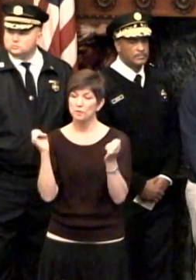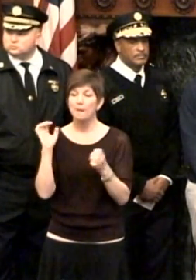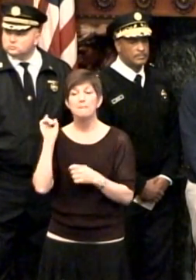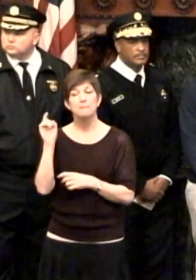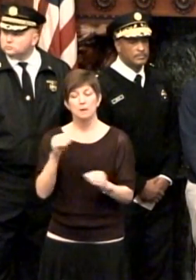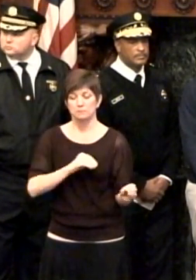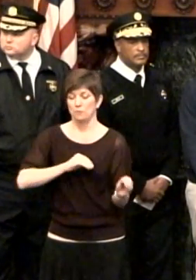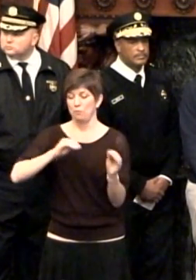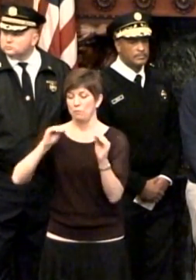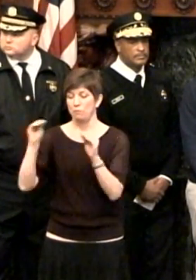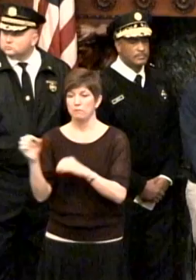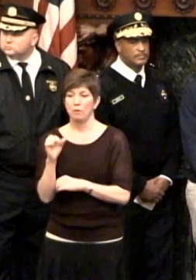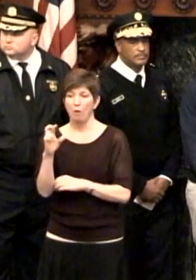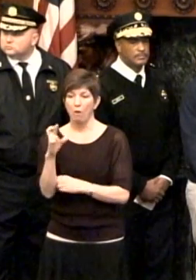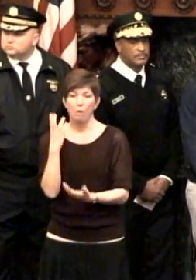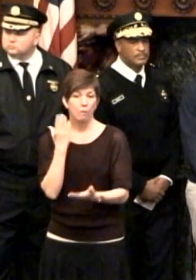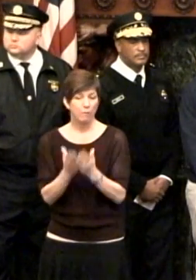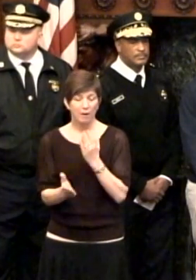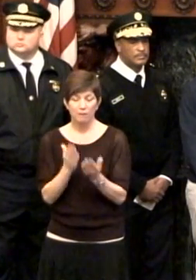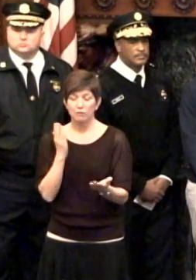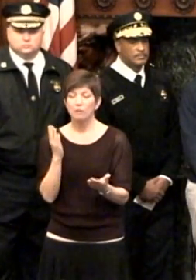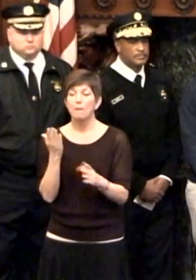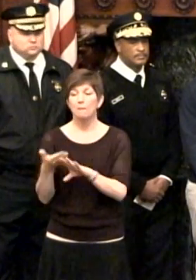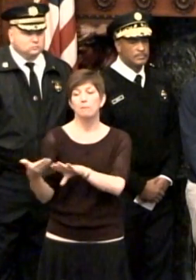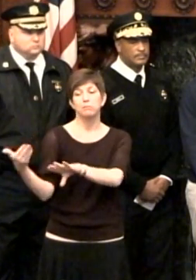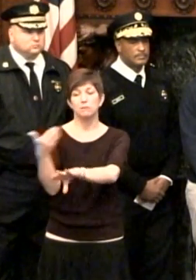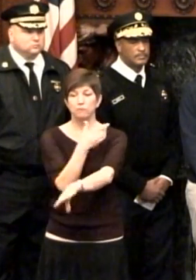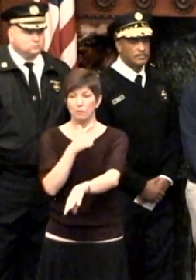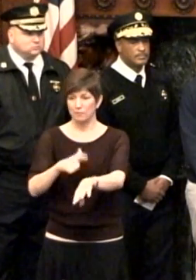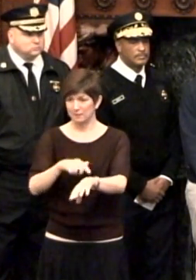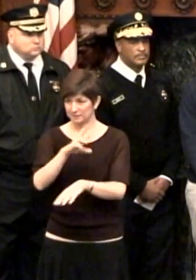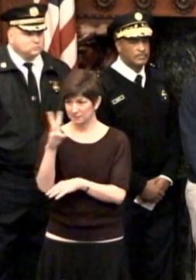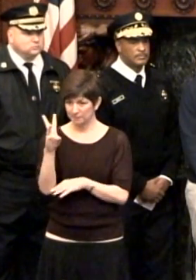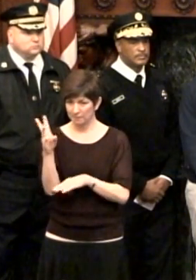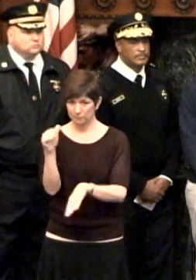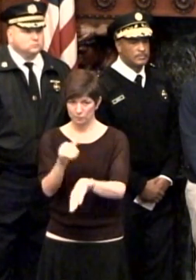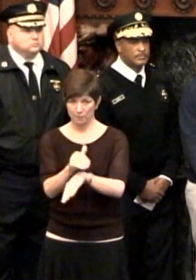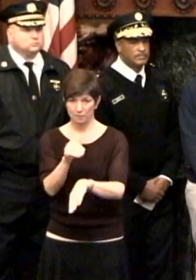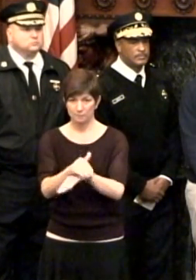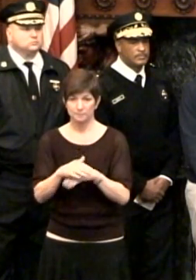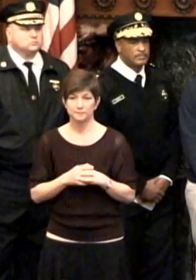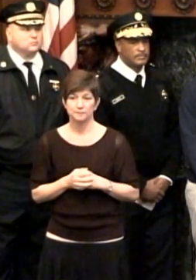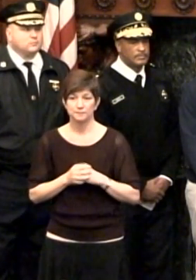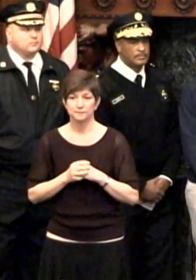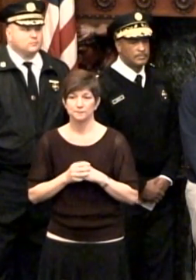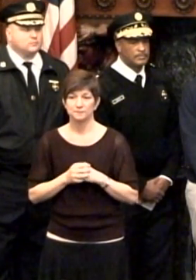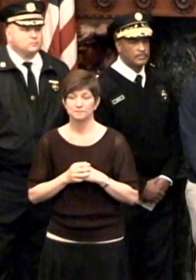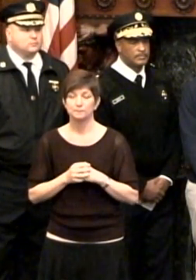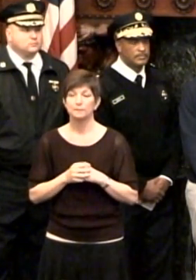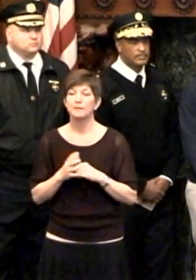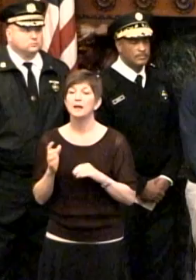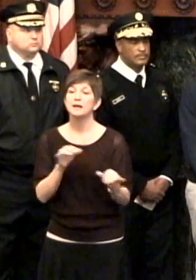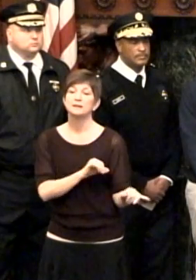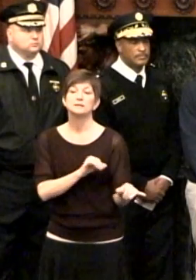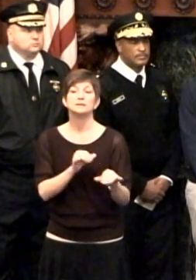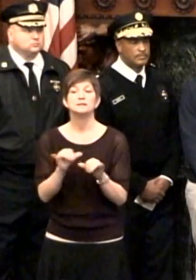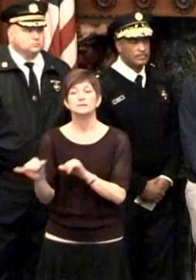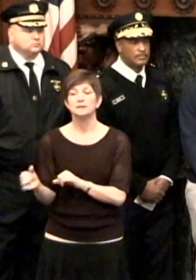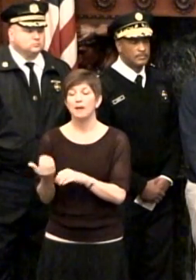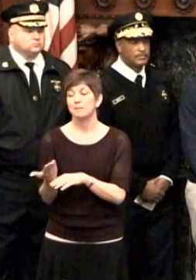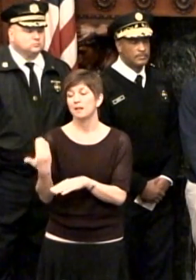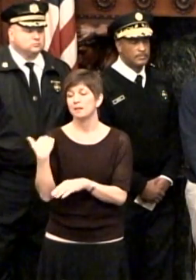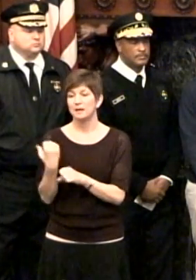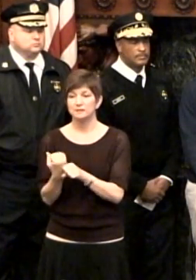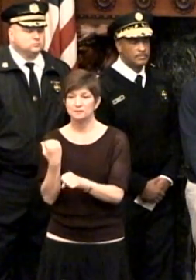car, that vehicle, whatever it may be, before 6 p.m. tonight. As we did last winter